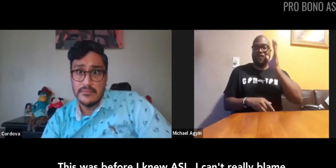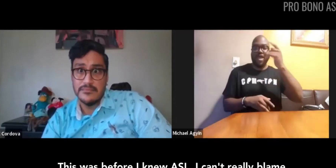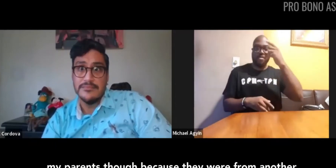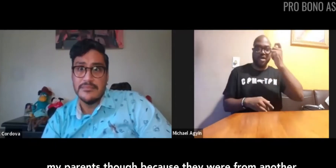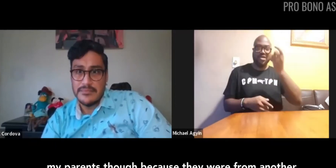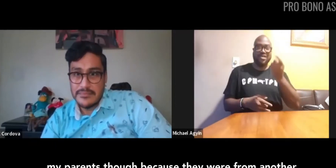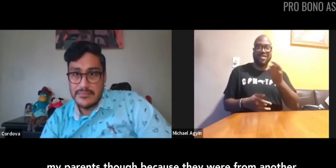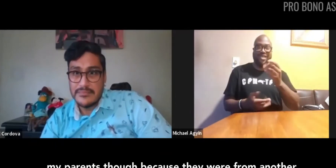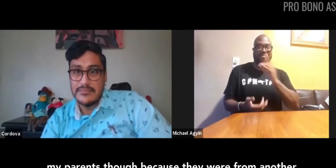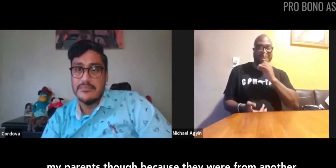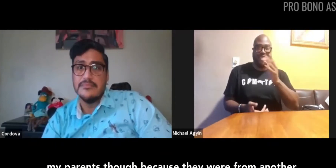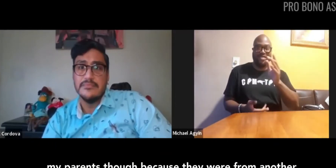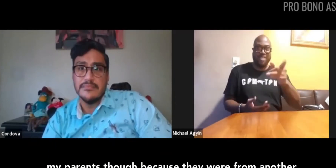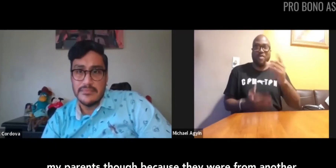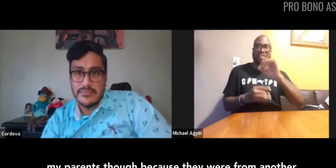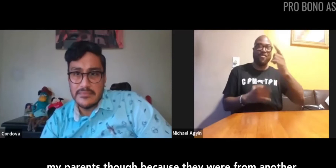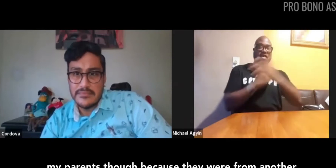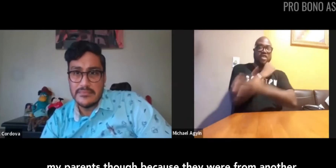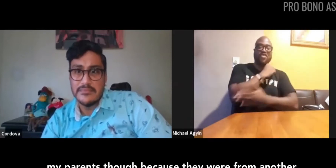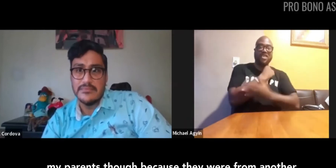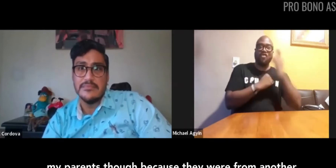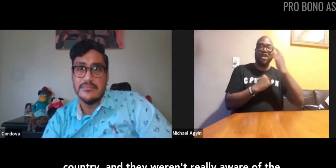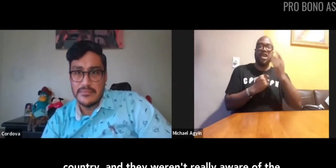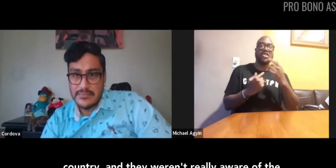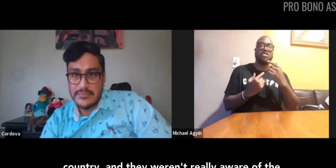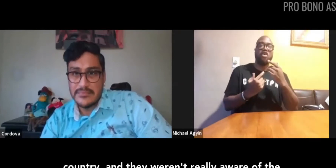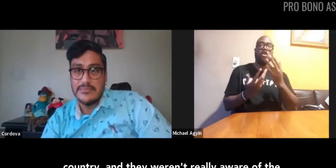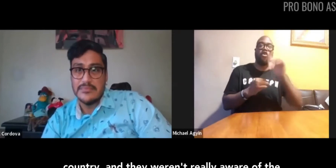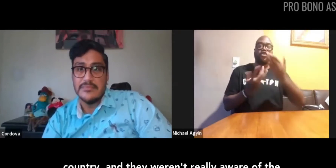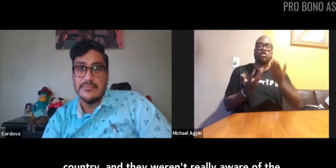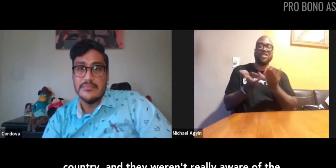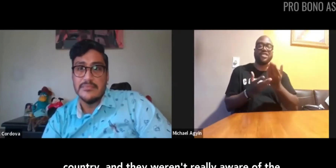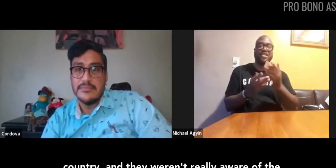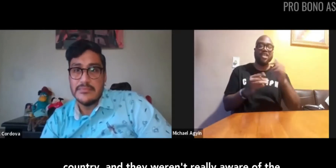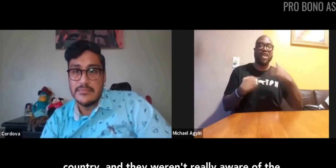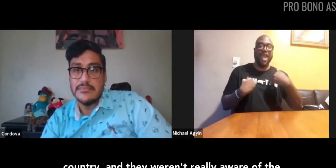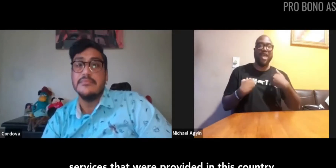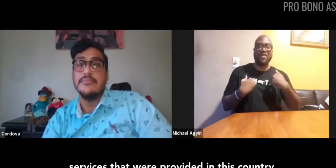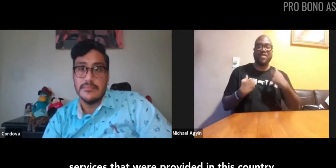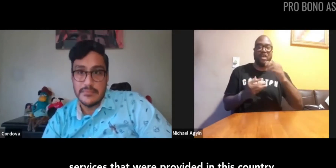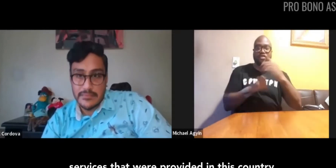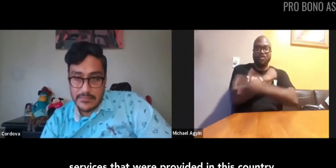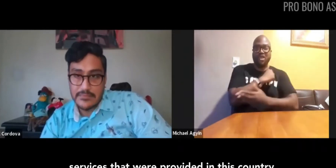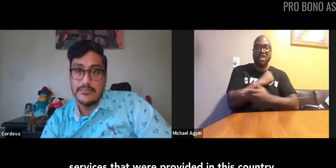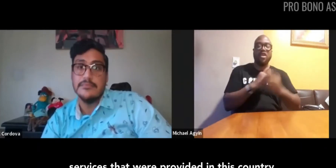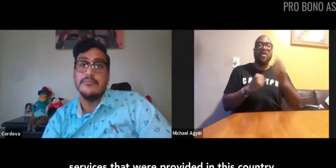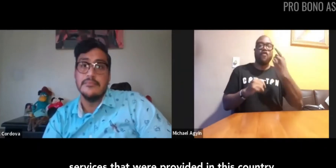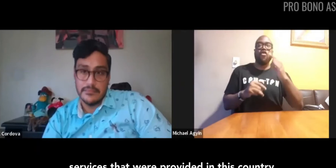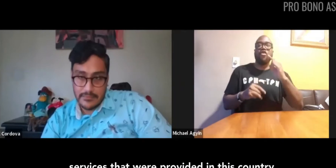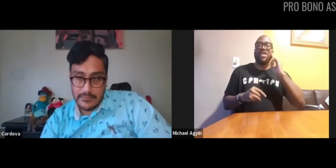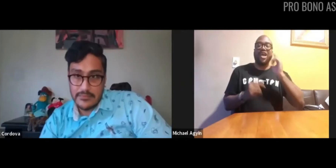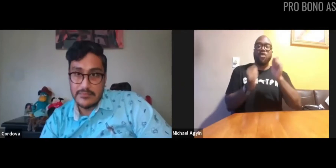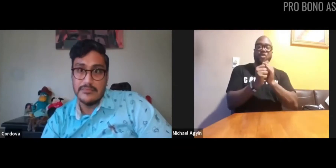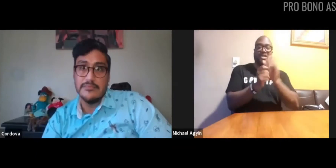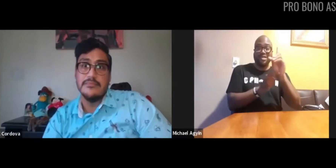can't really blame my parents, though, because they were from another country and they weren't really aware of the services that were provided in this